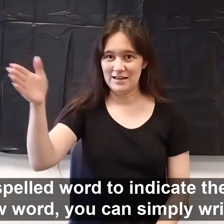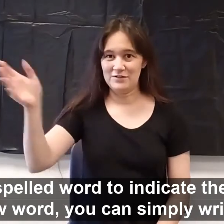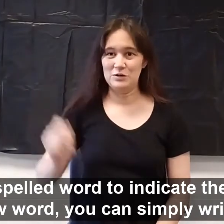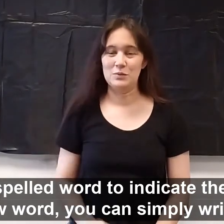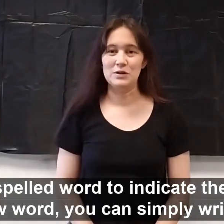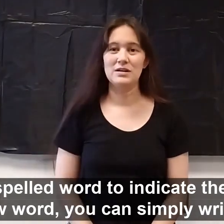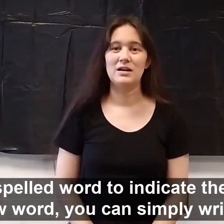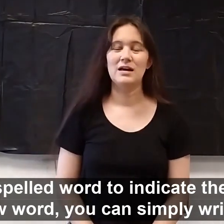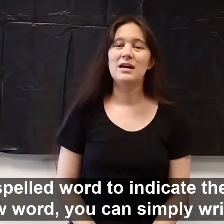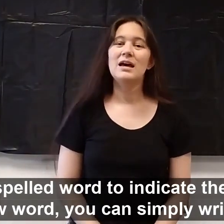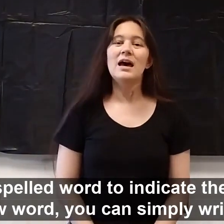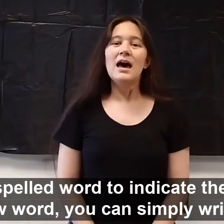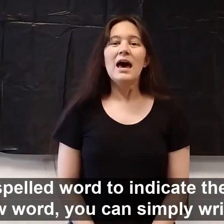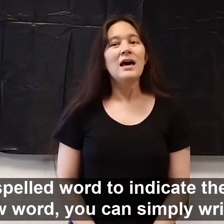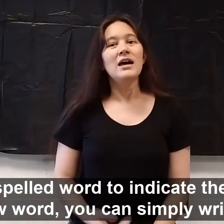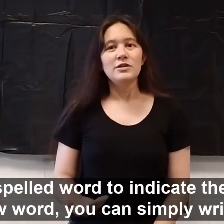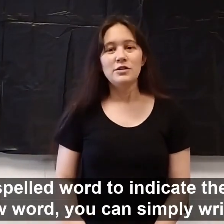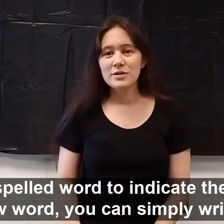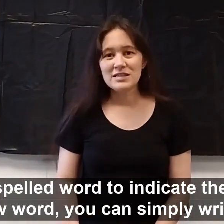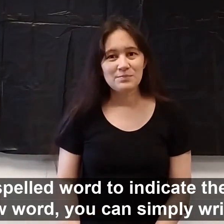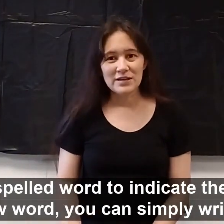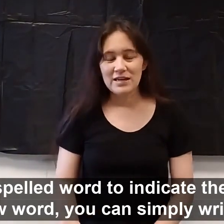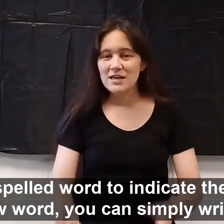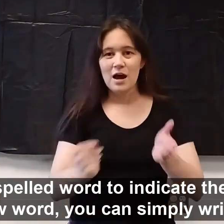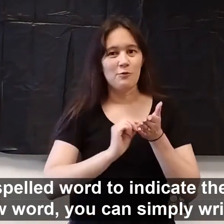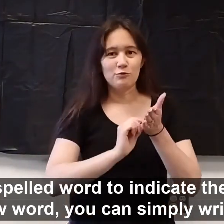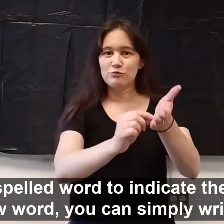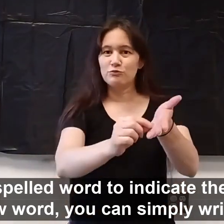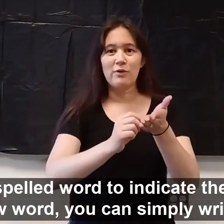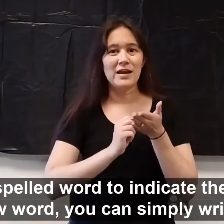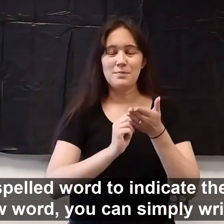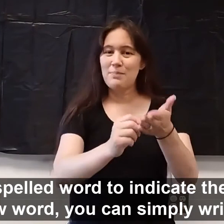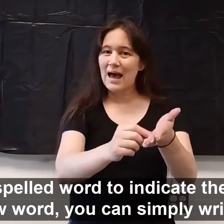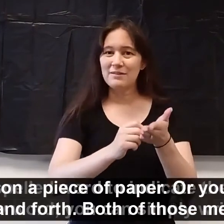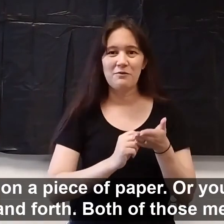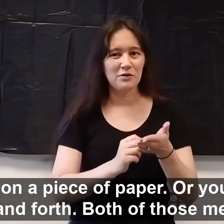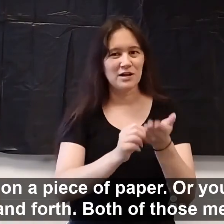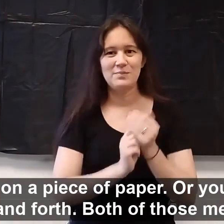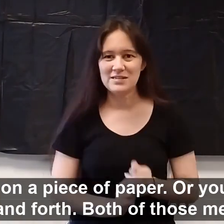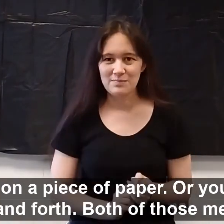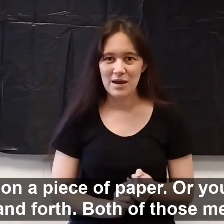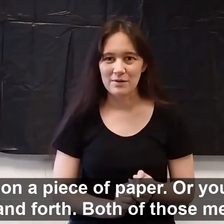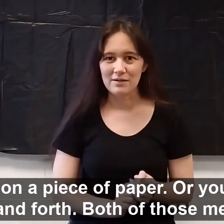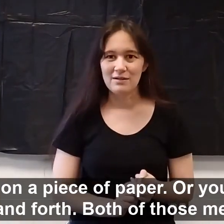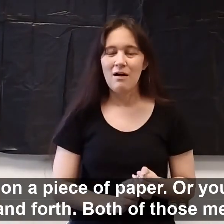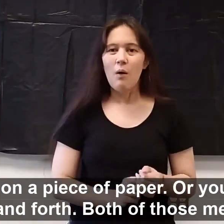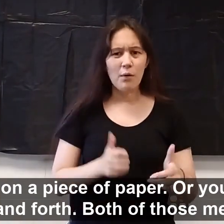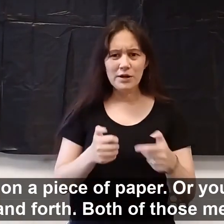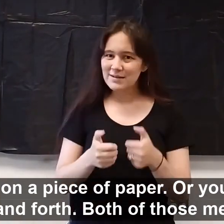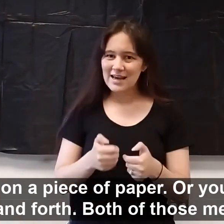new word, you can simply write back and forth on a piece of paper, or you can text